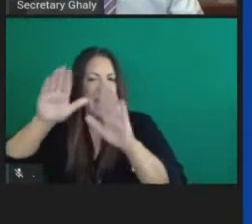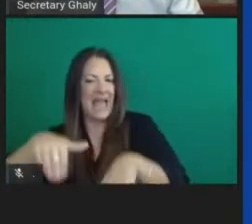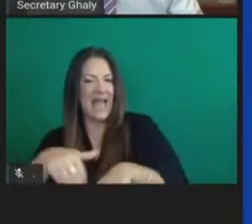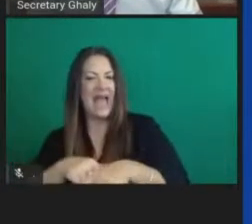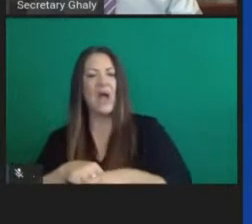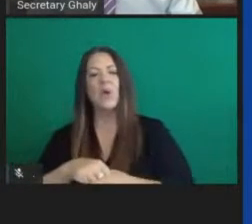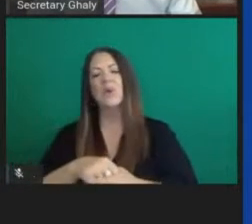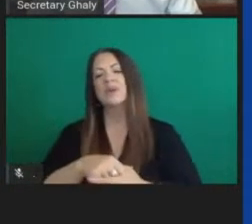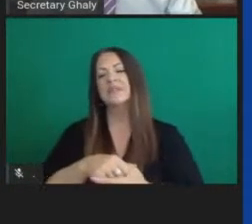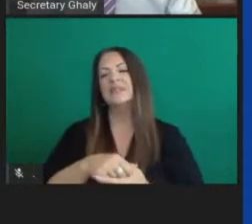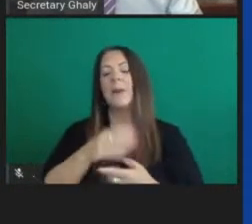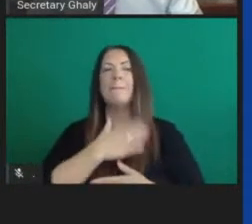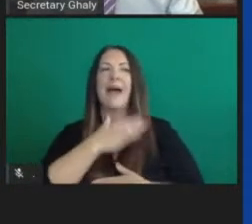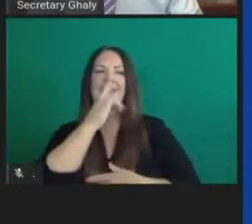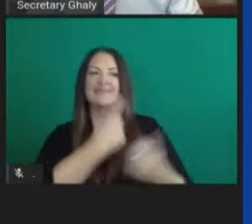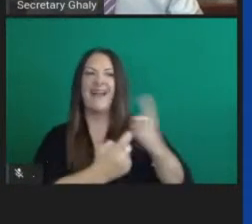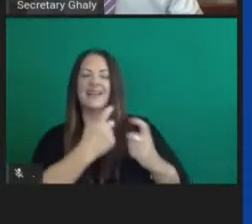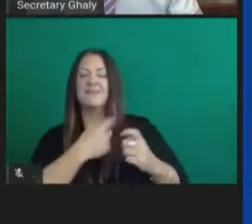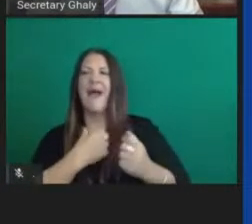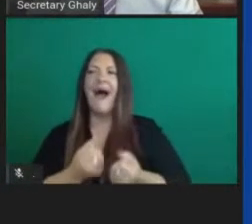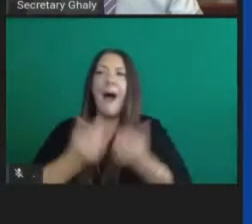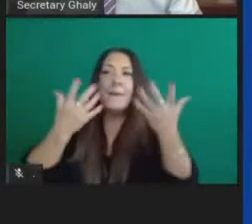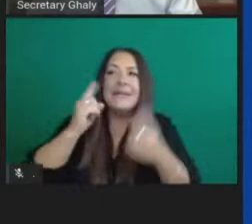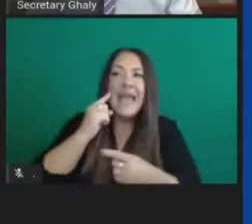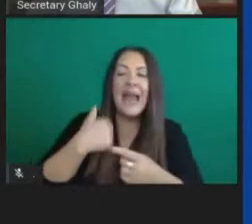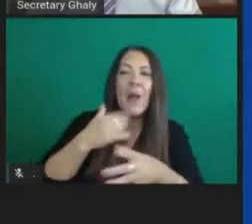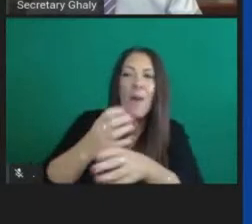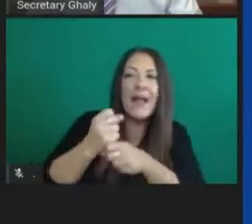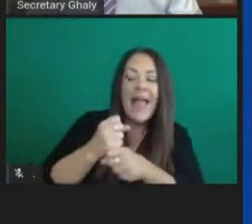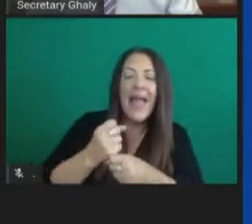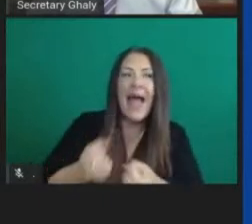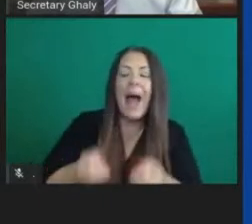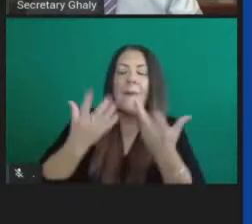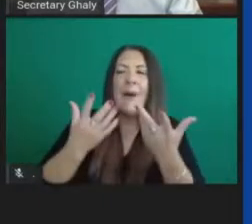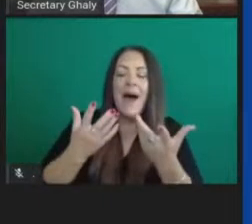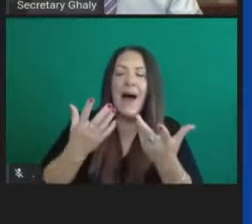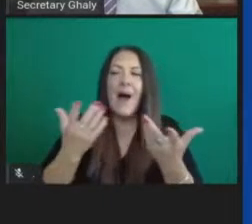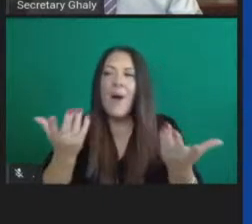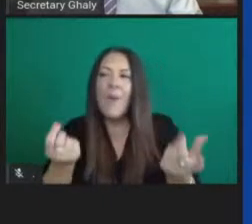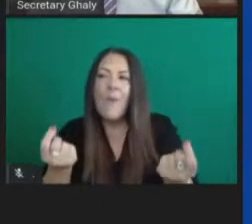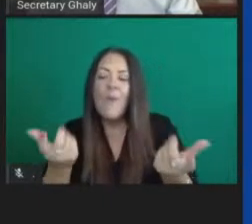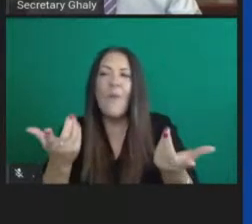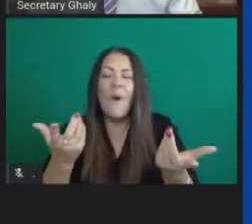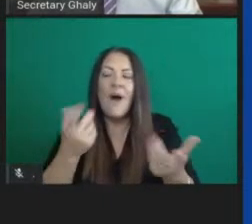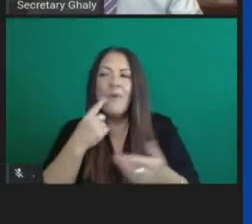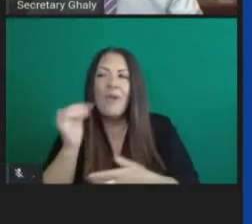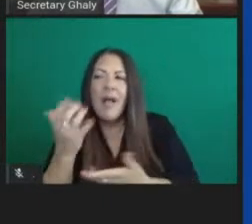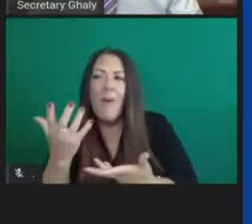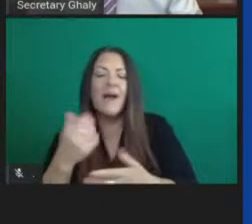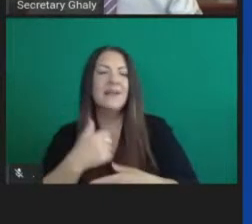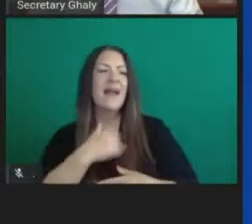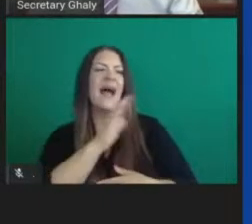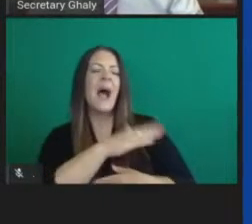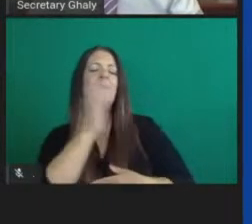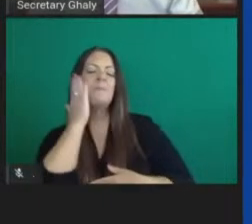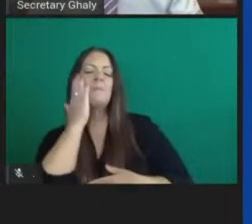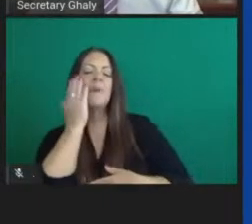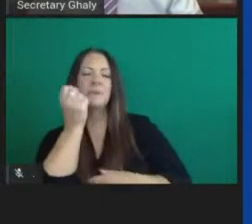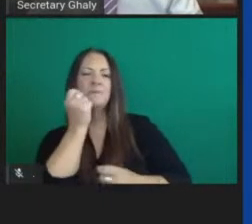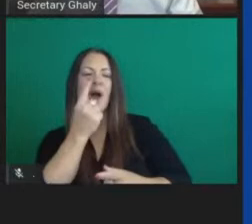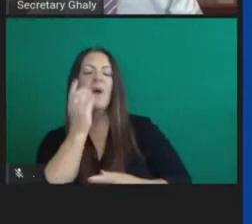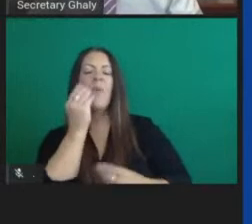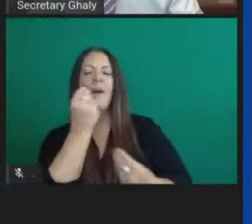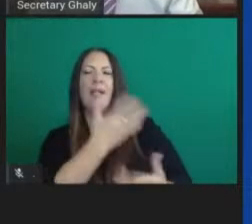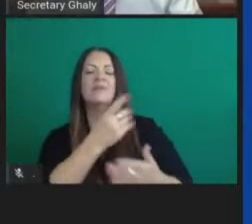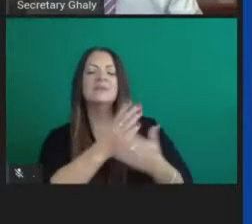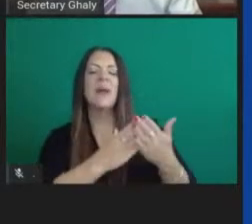how they'll get their candy this year. And their mom and I are working on figuring that out exactly, but they will surely not be denied of